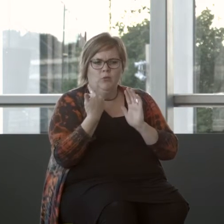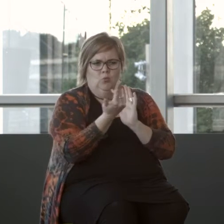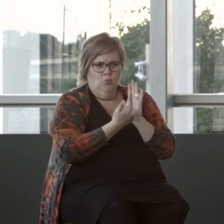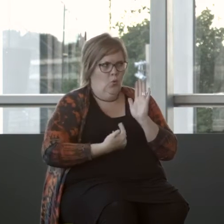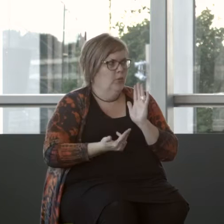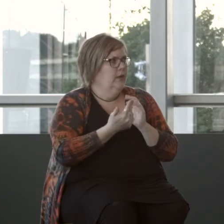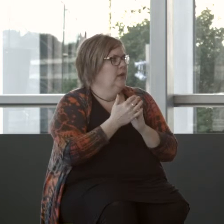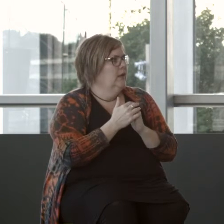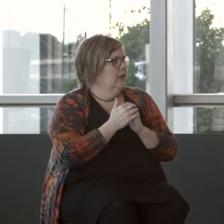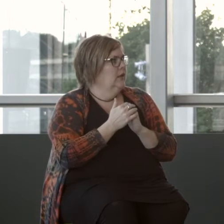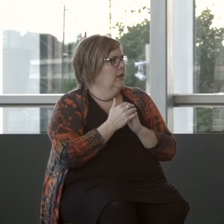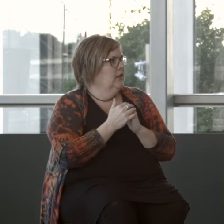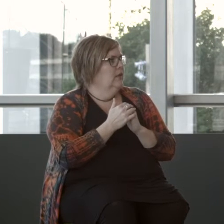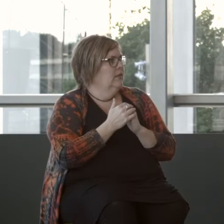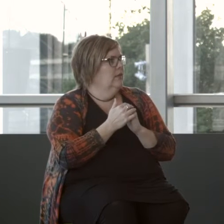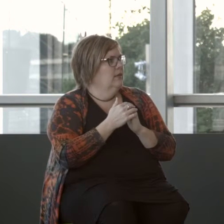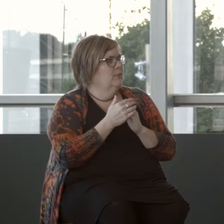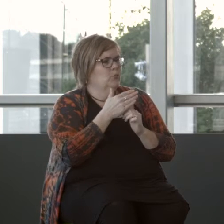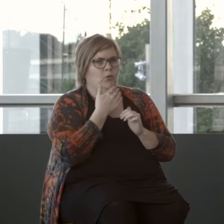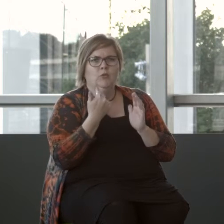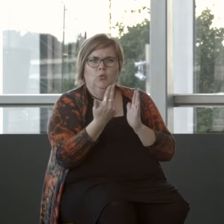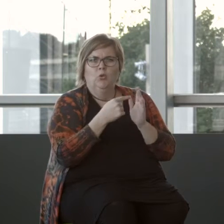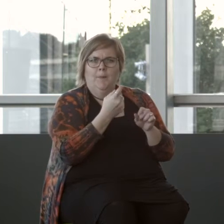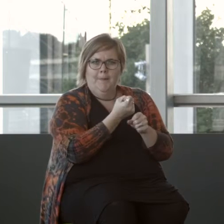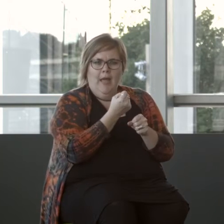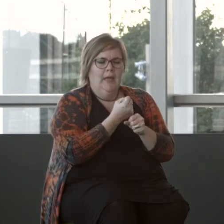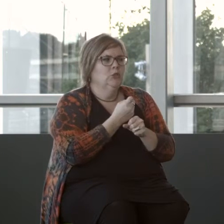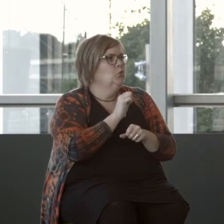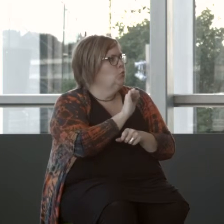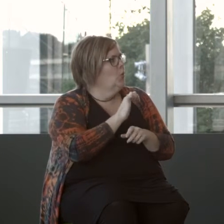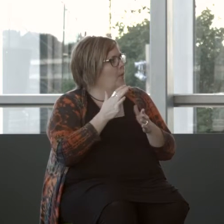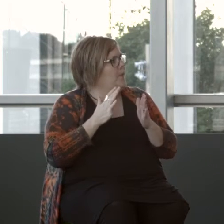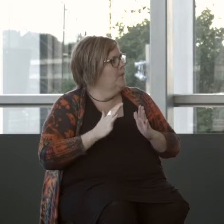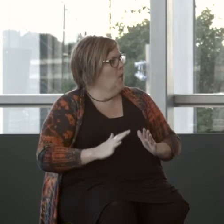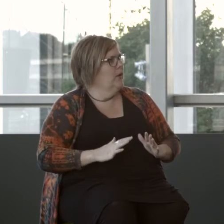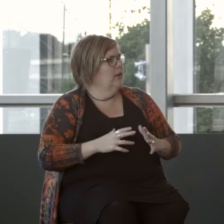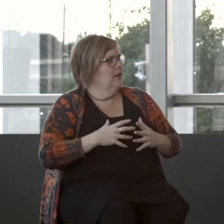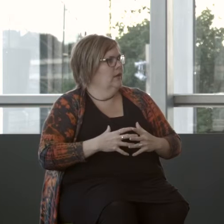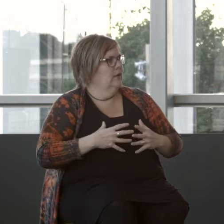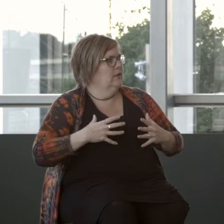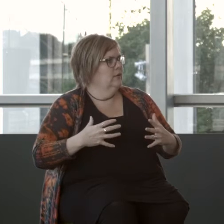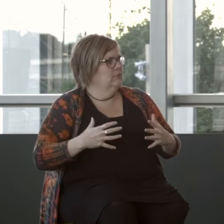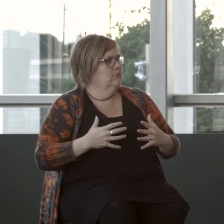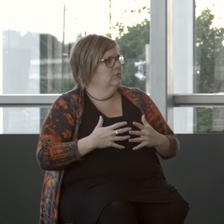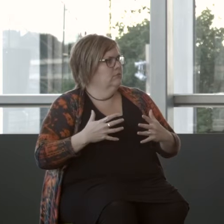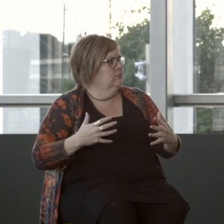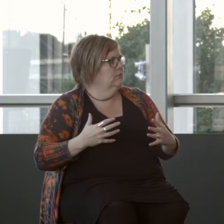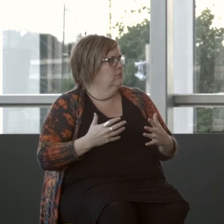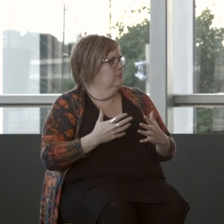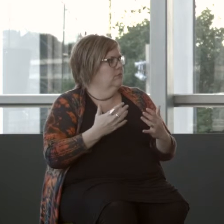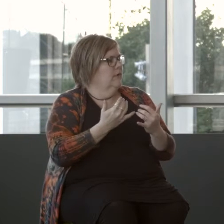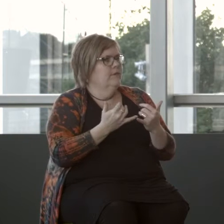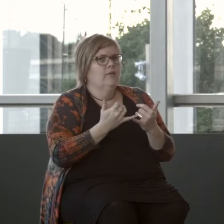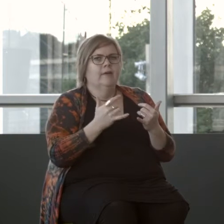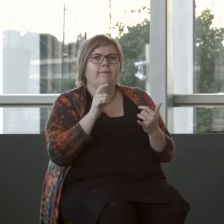that you made of your body bloated, expanded. These are very